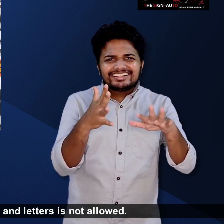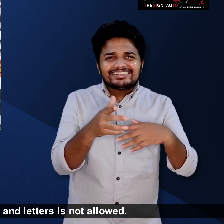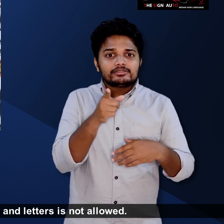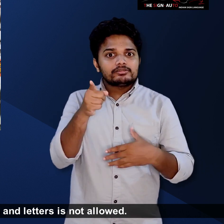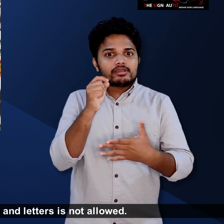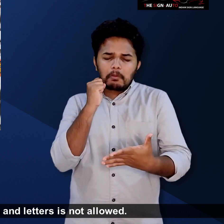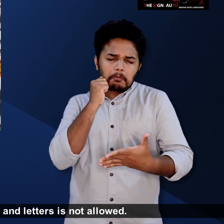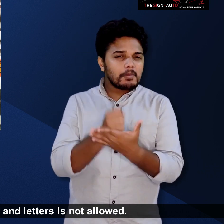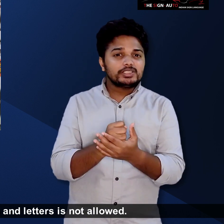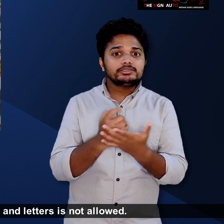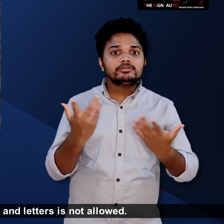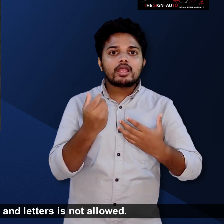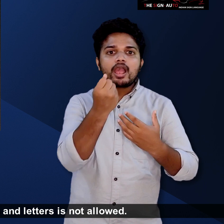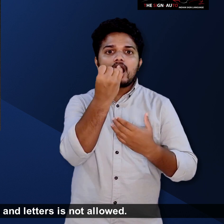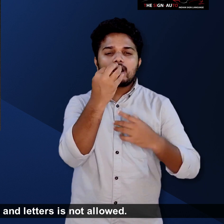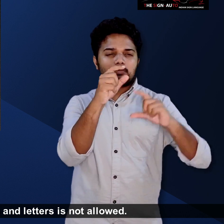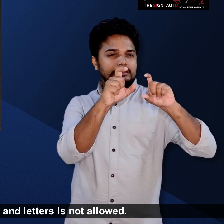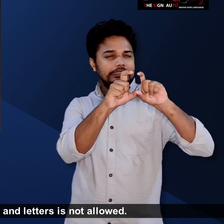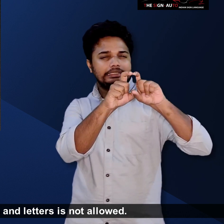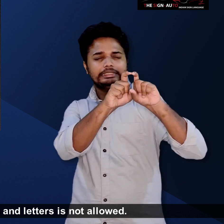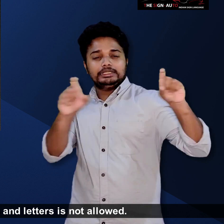no fancy writing of numbers and letters is not allowed